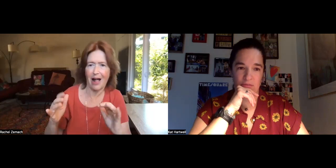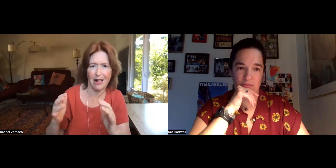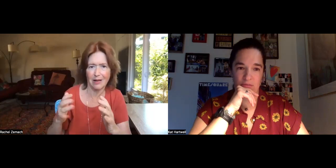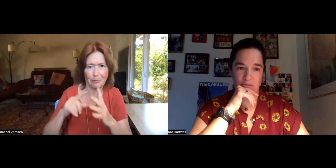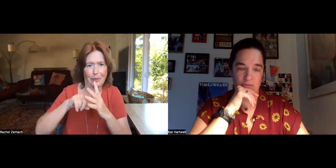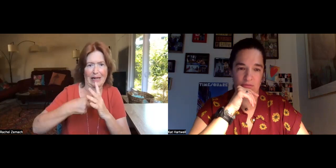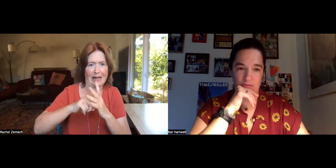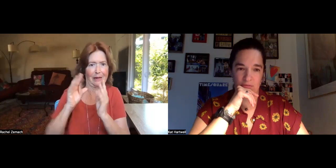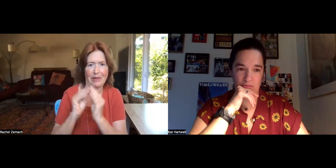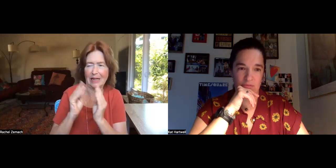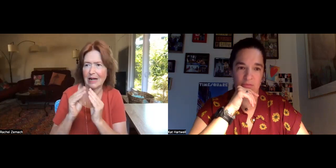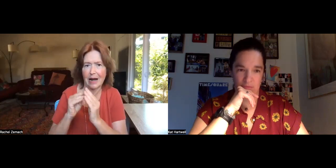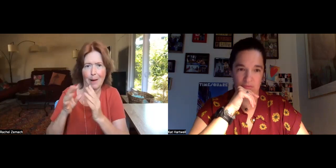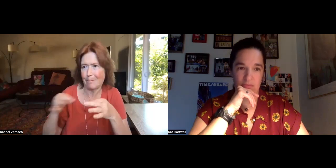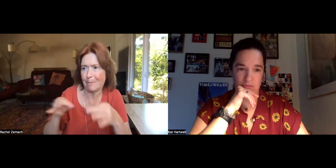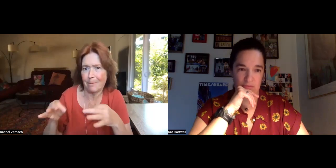there, beginning meeting,